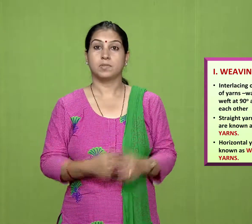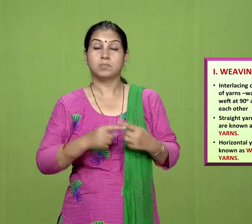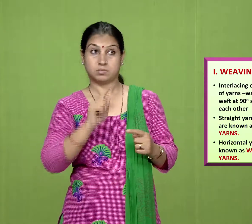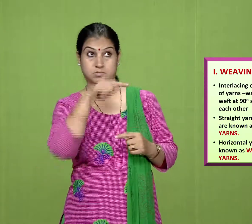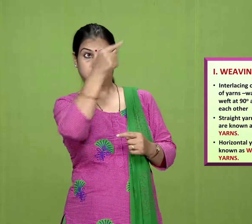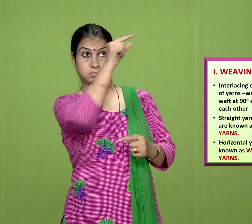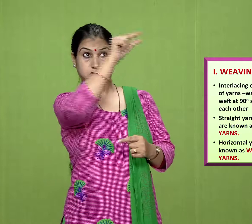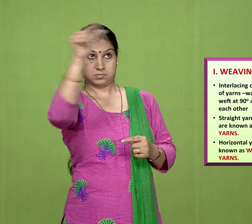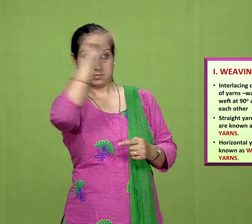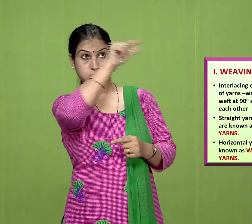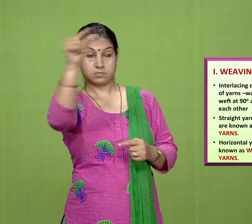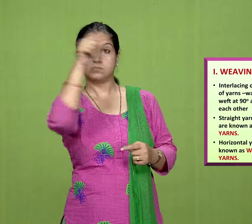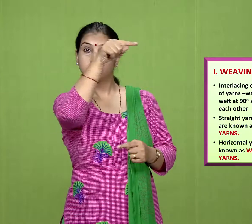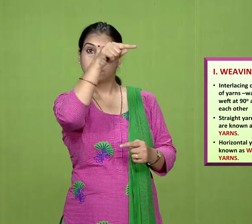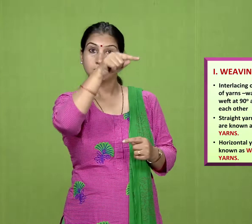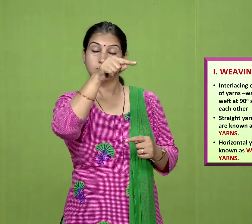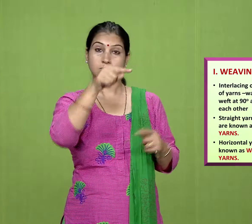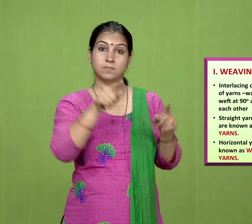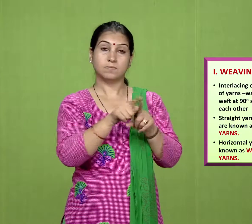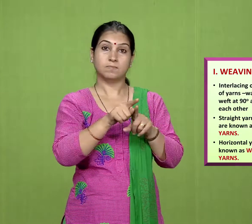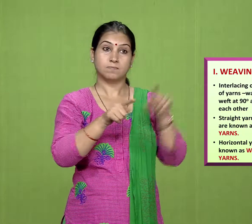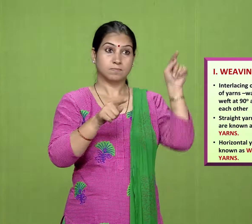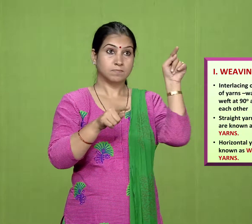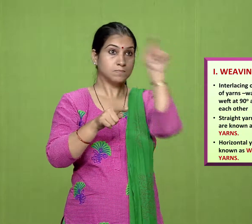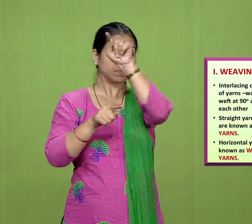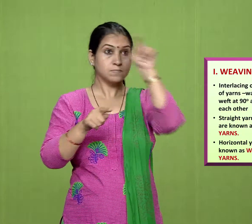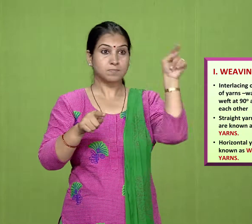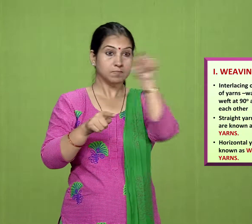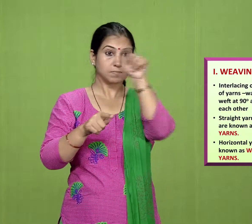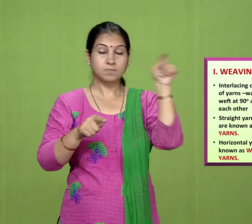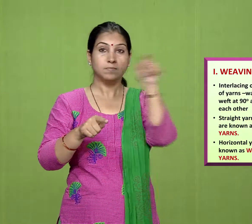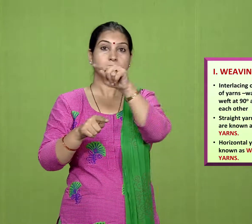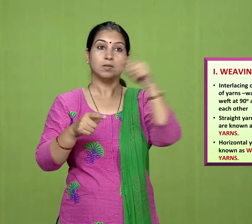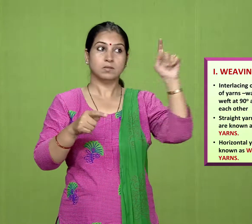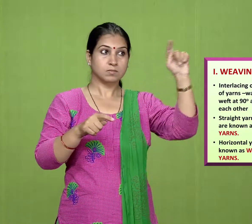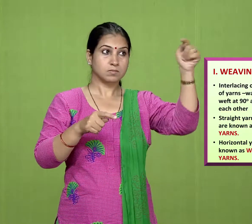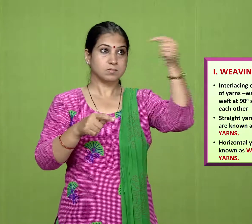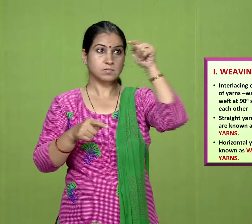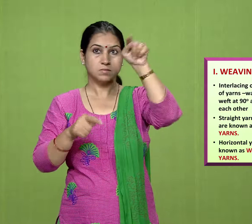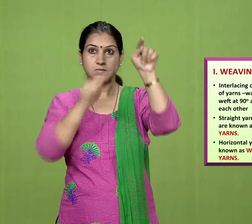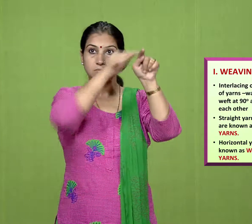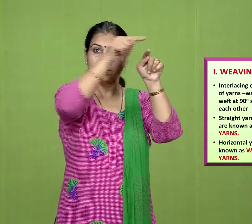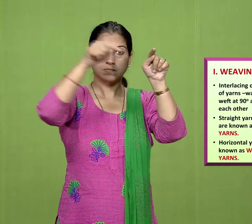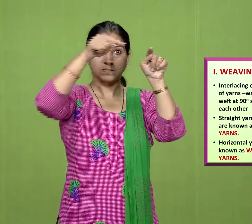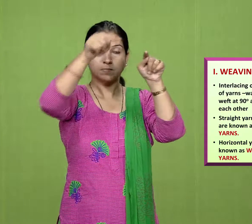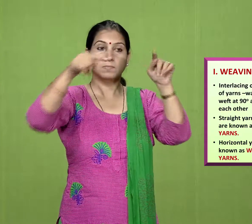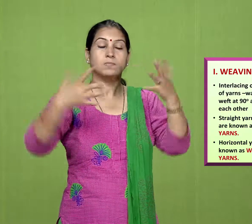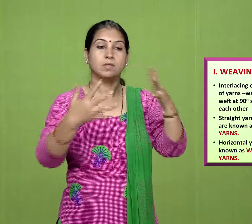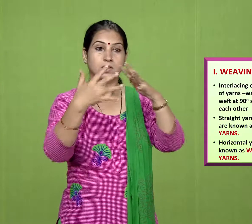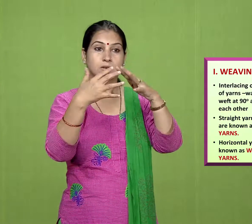whereas as the yarns which runs crosswise are called as the weft yarn.